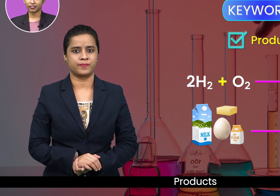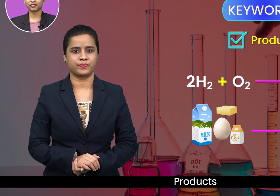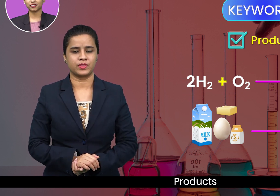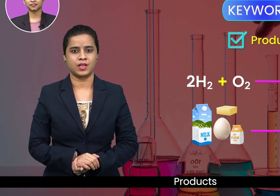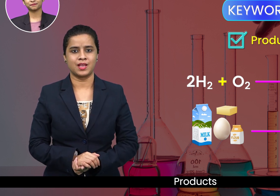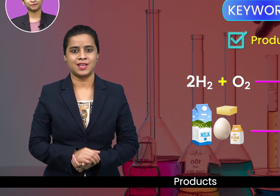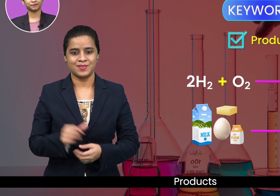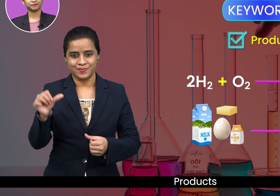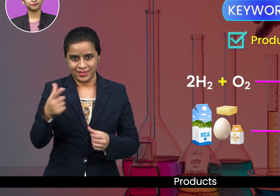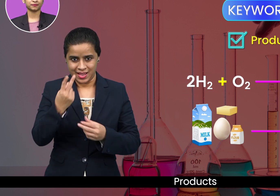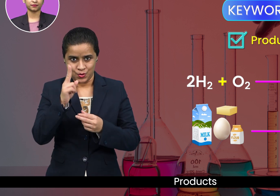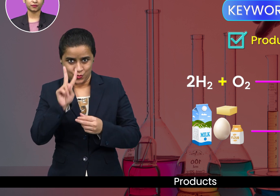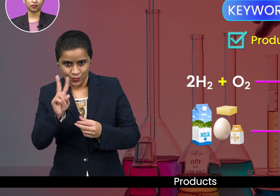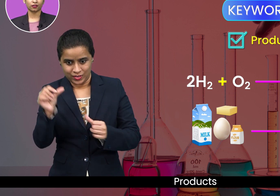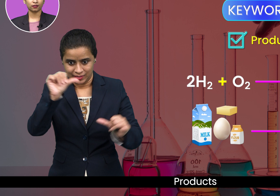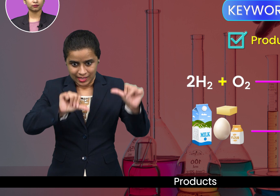products.